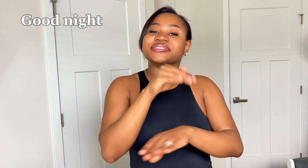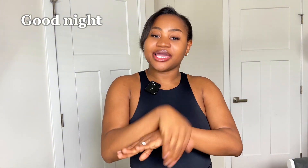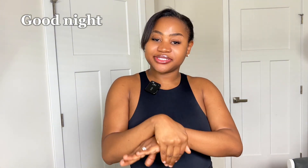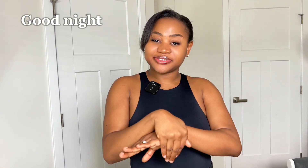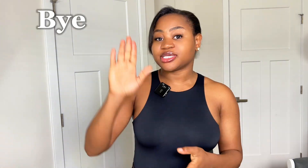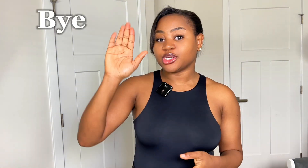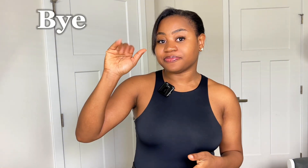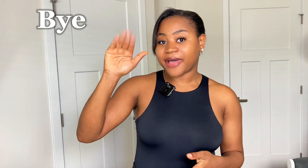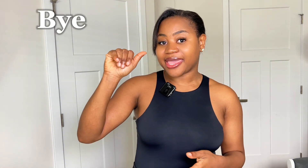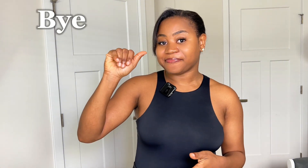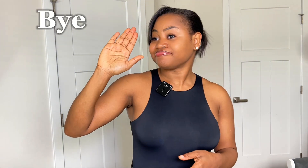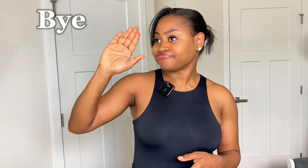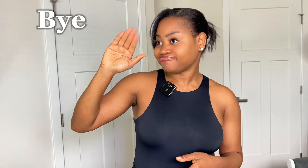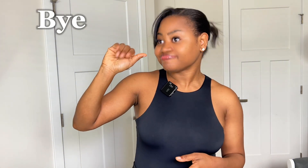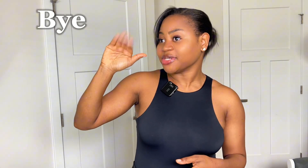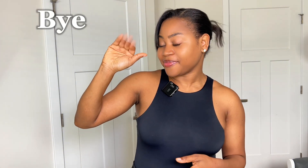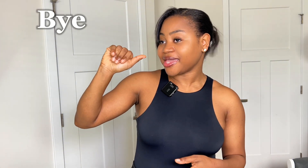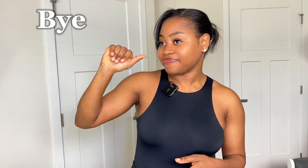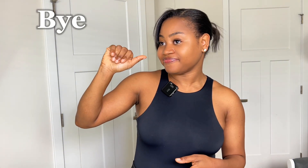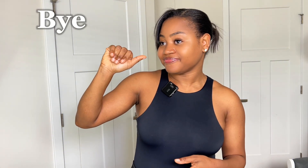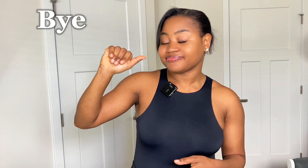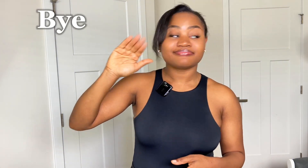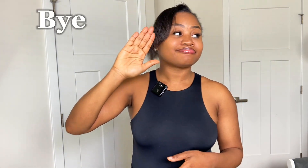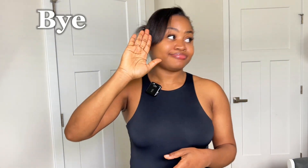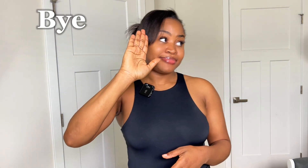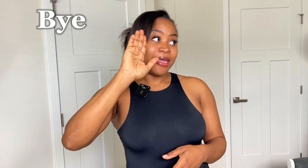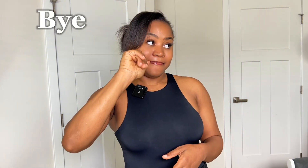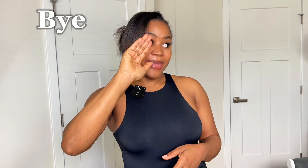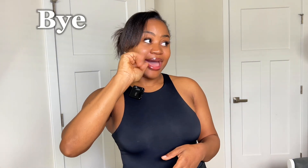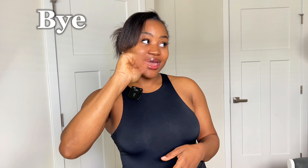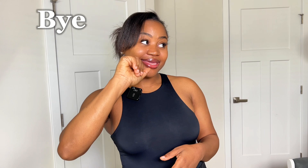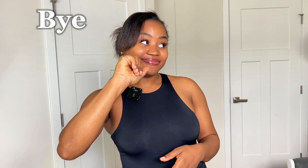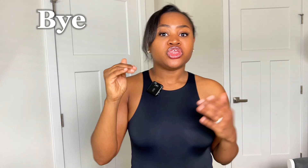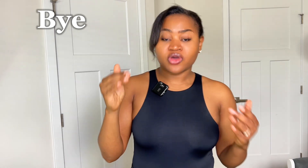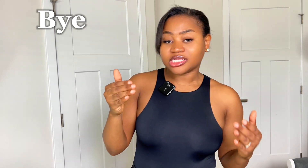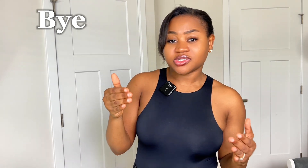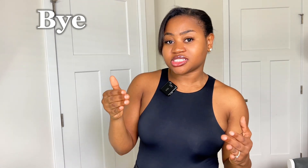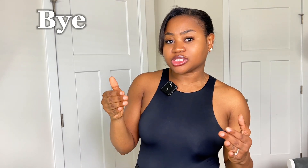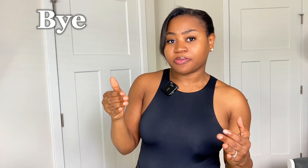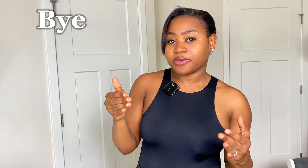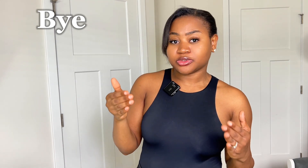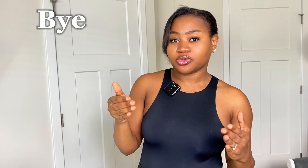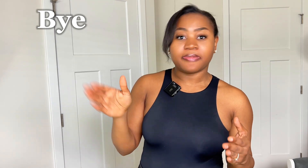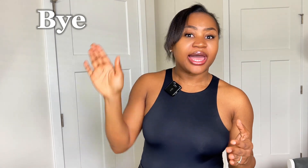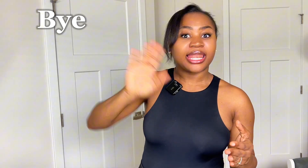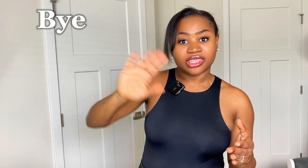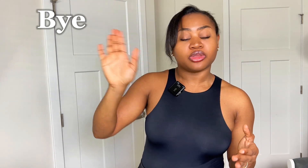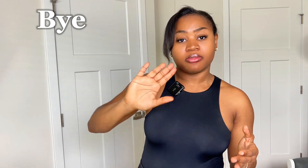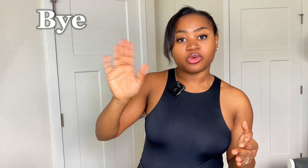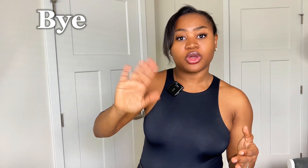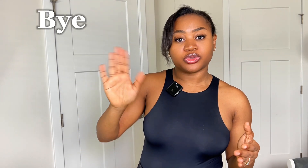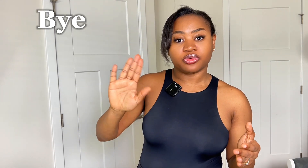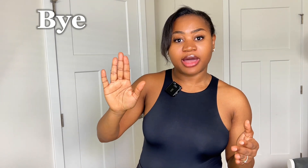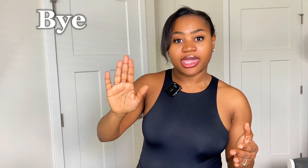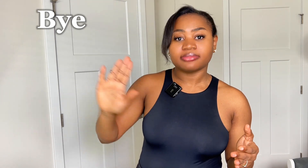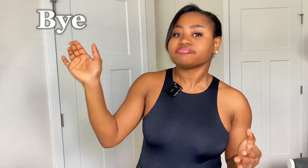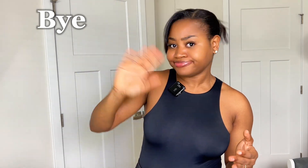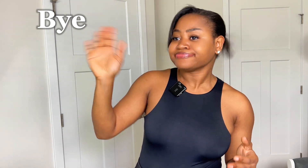night. Goodbye. Goodbye. Bye. You as well see some people do bye like the normal way we do bye.